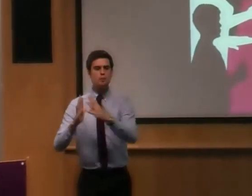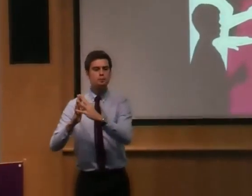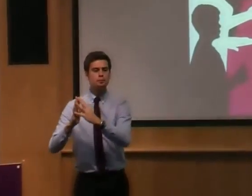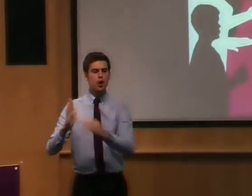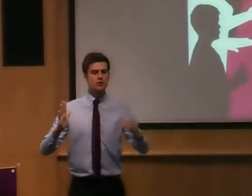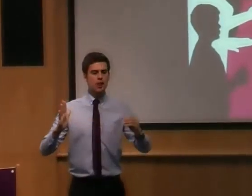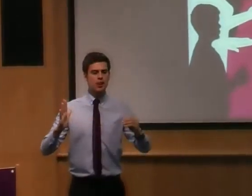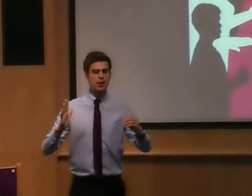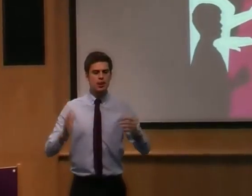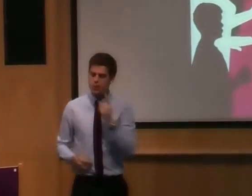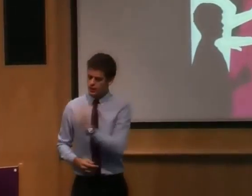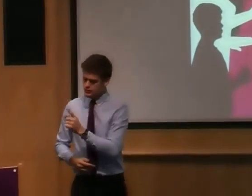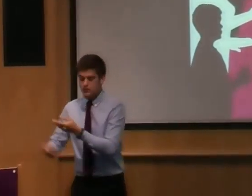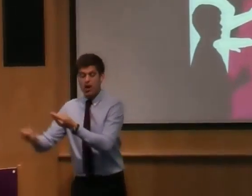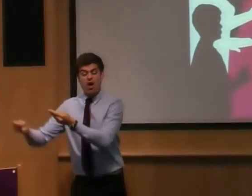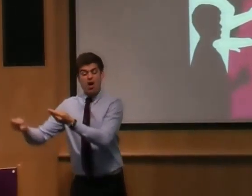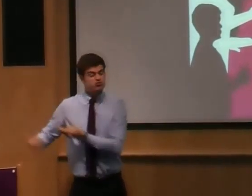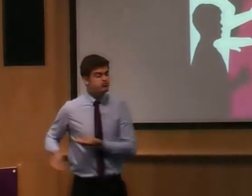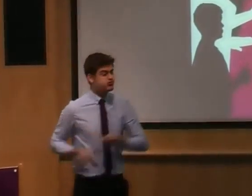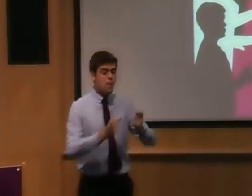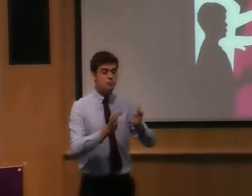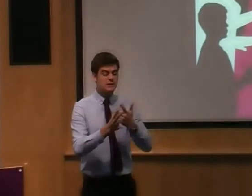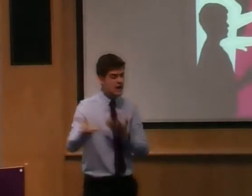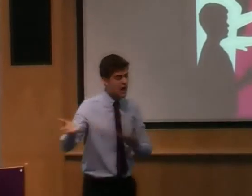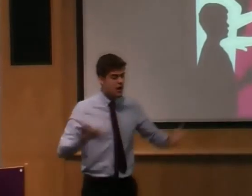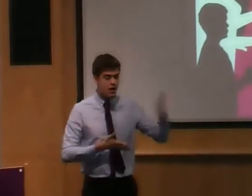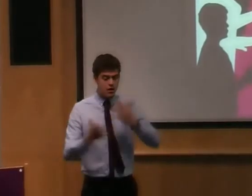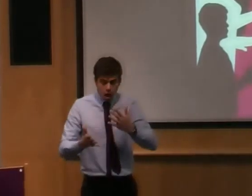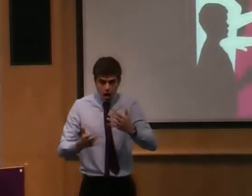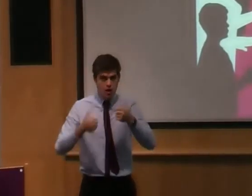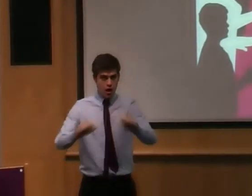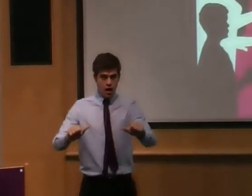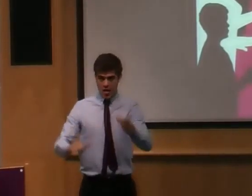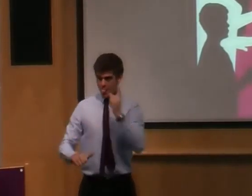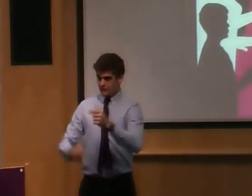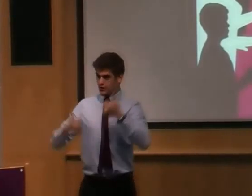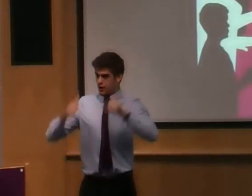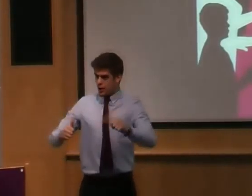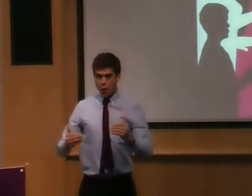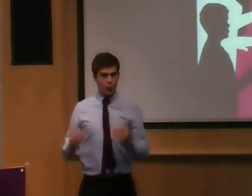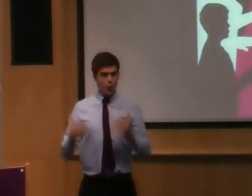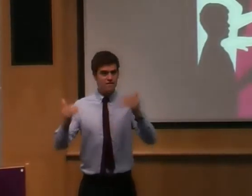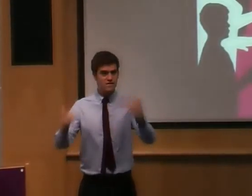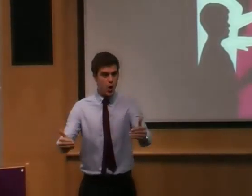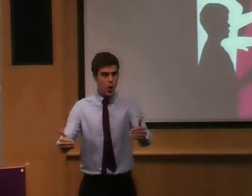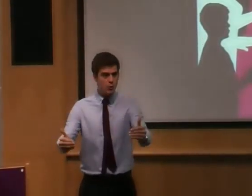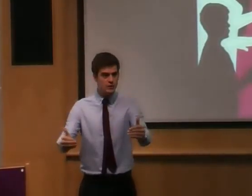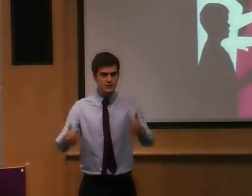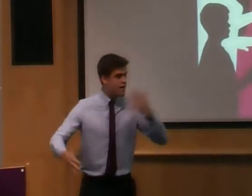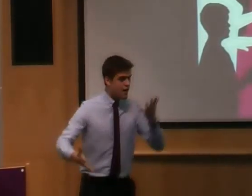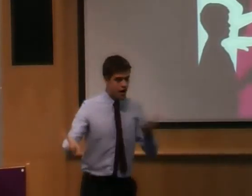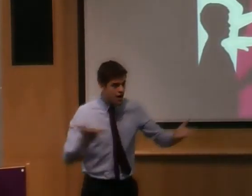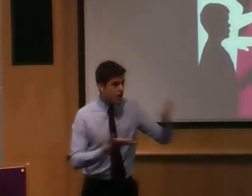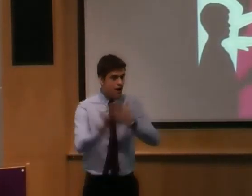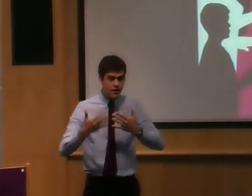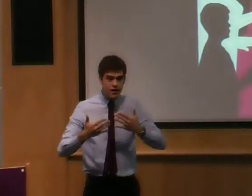part of the BDA Youth. I brought it forward to the BDA Board of Trustees, and actually we all agreed that this would be a